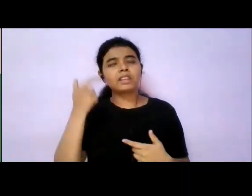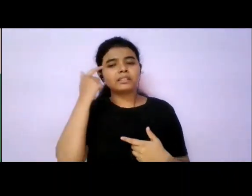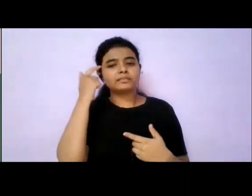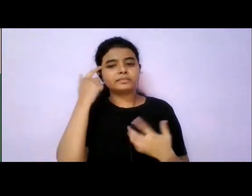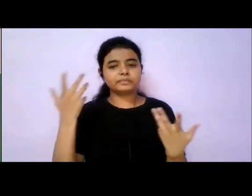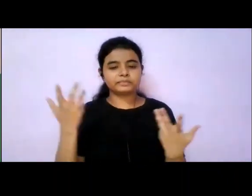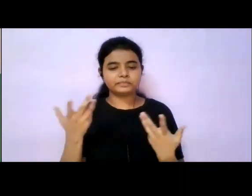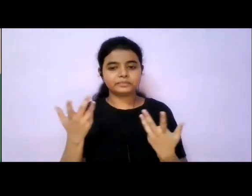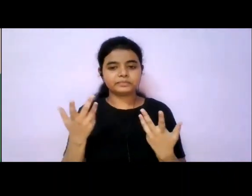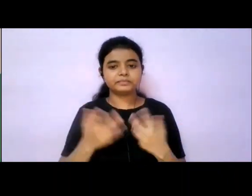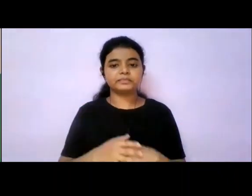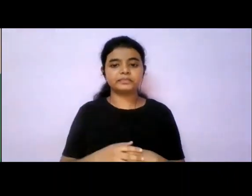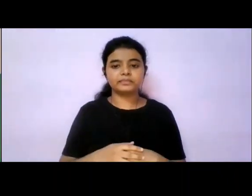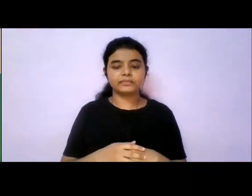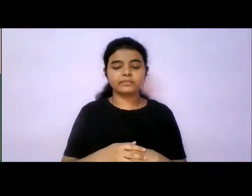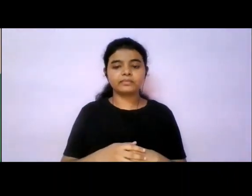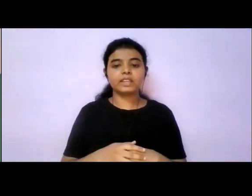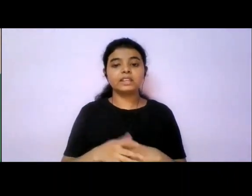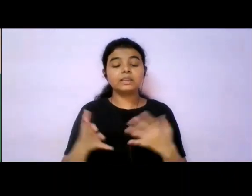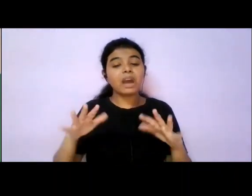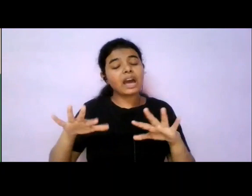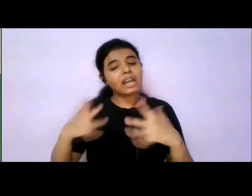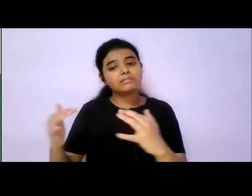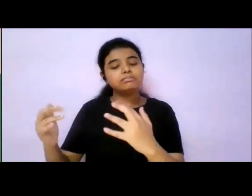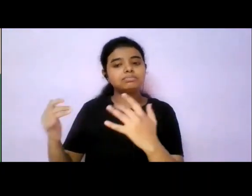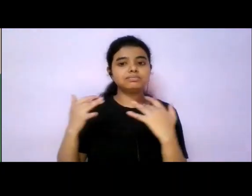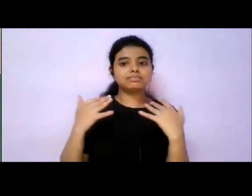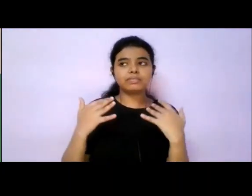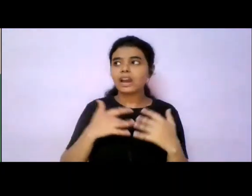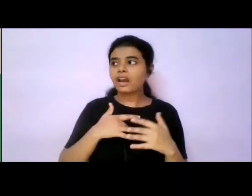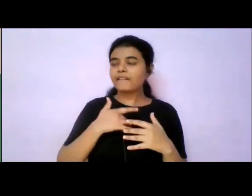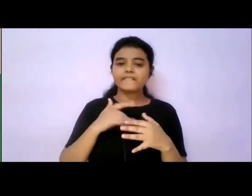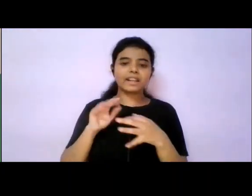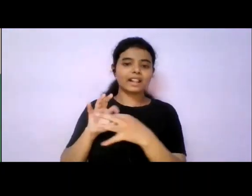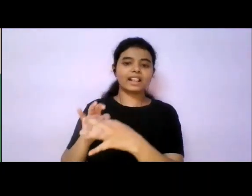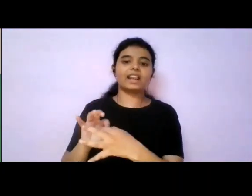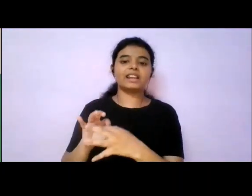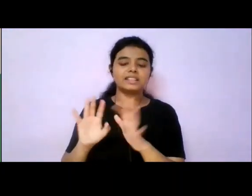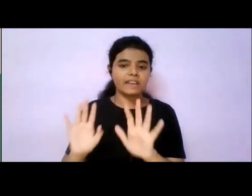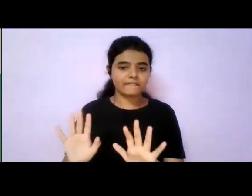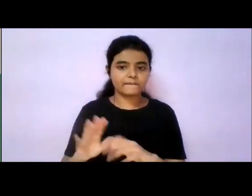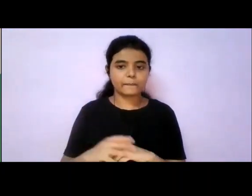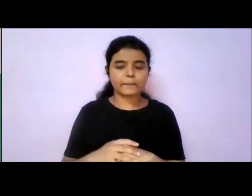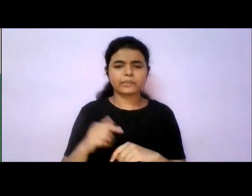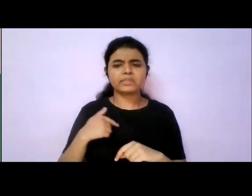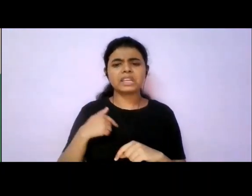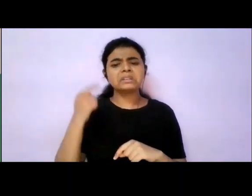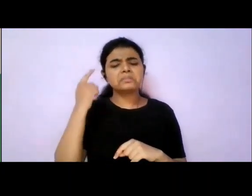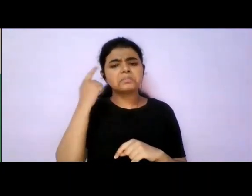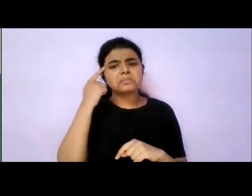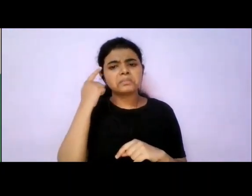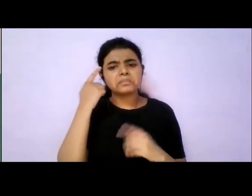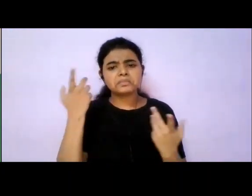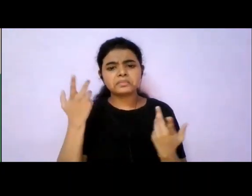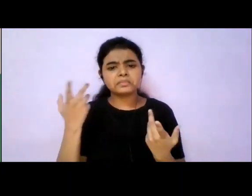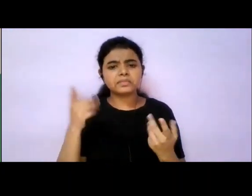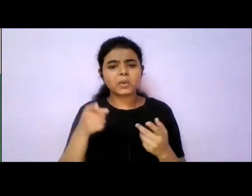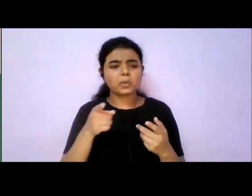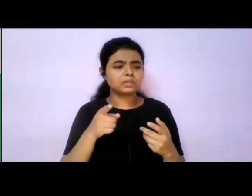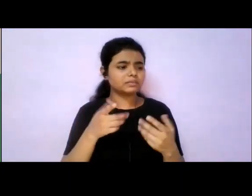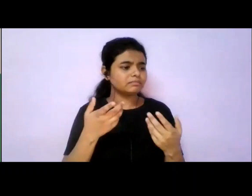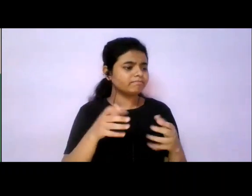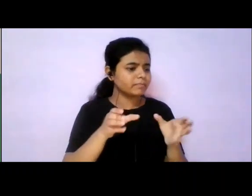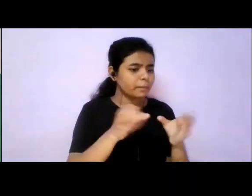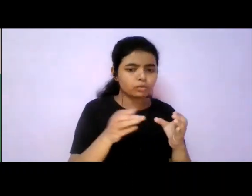calls ethical and political values that we actually find in our attachment to